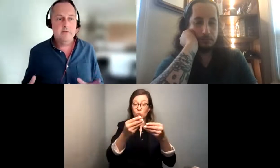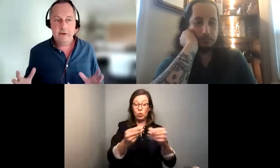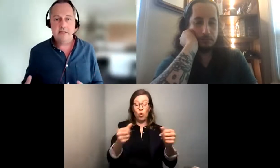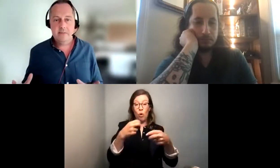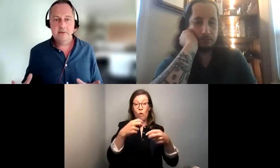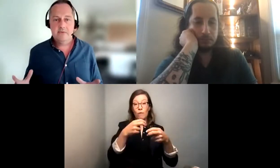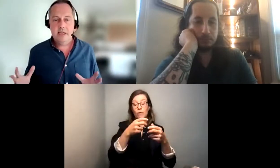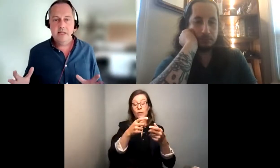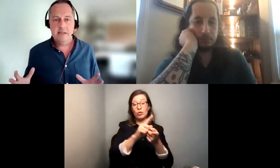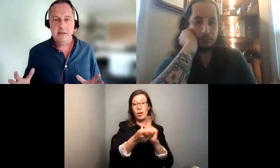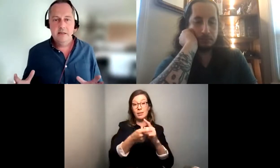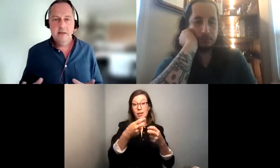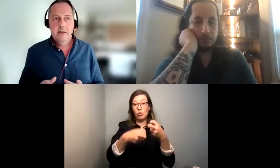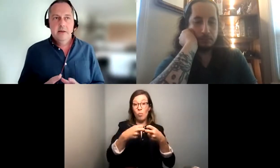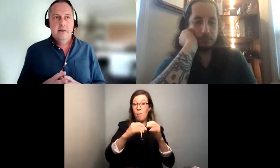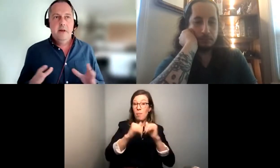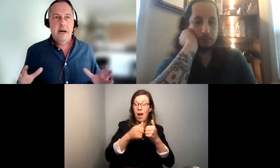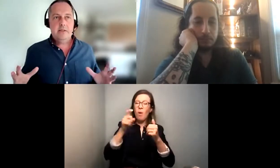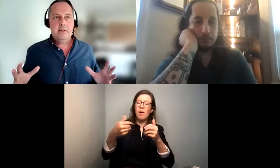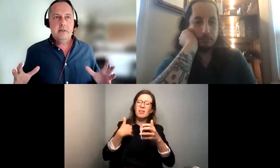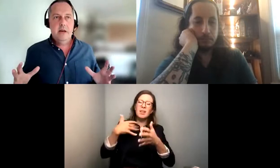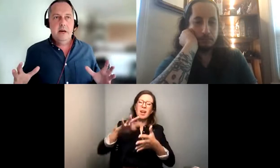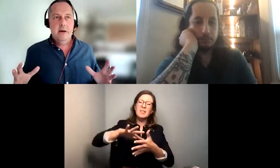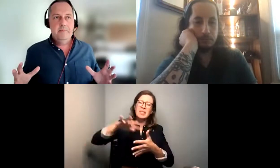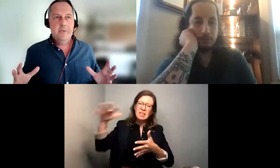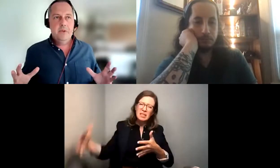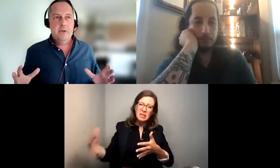with vast amounts of data, that